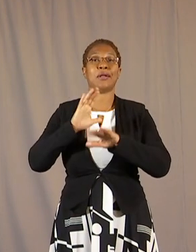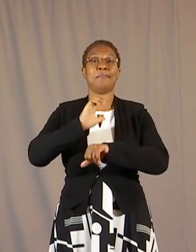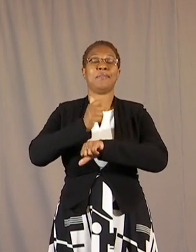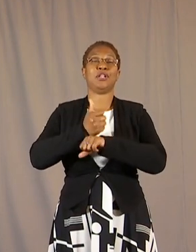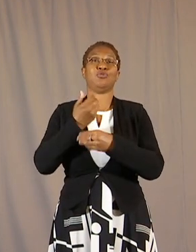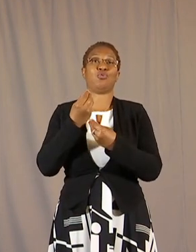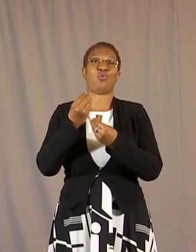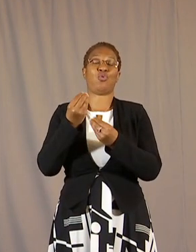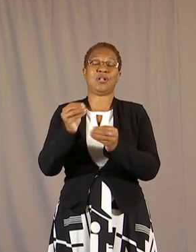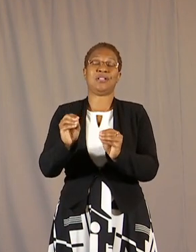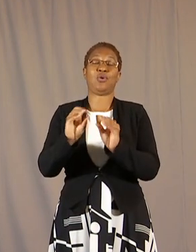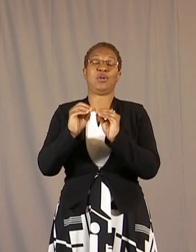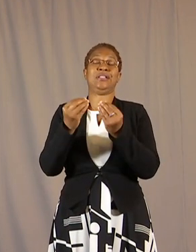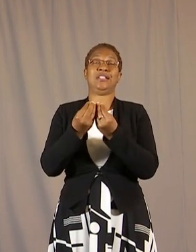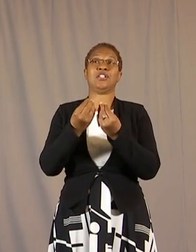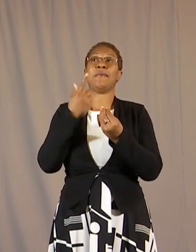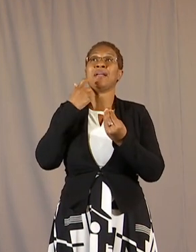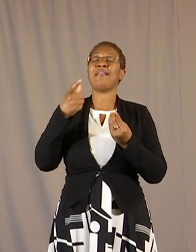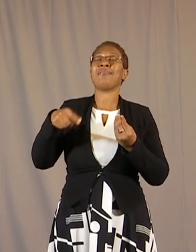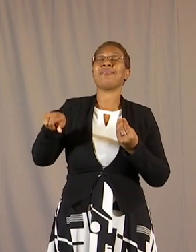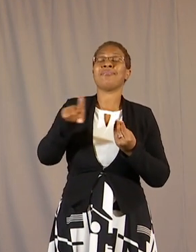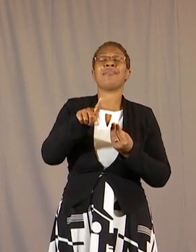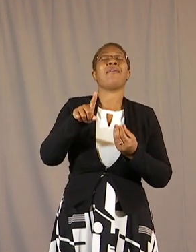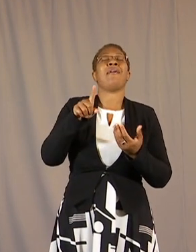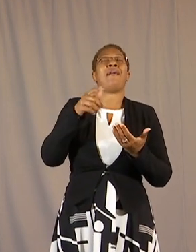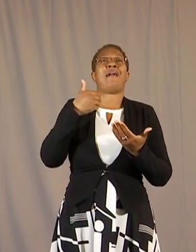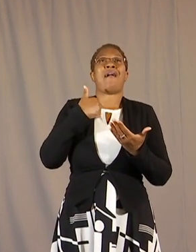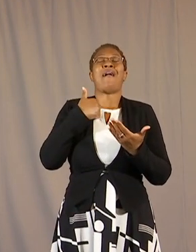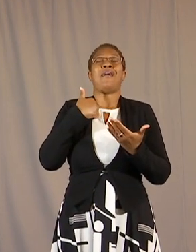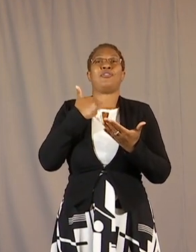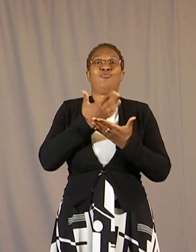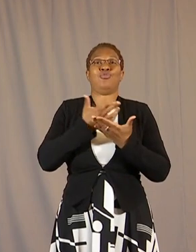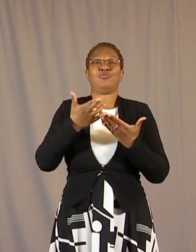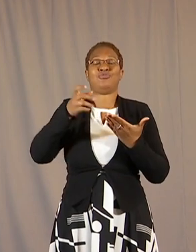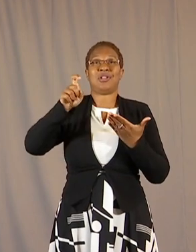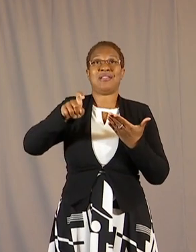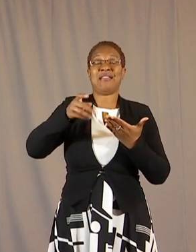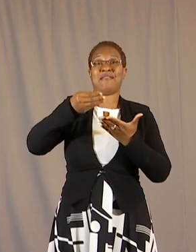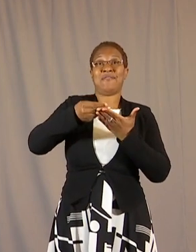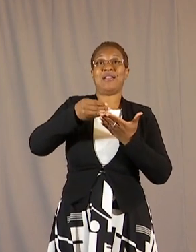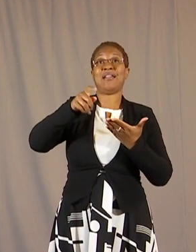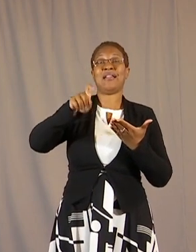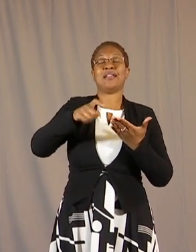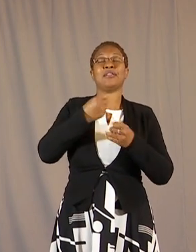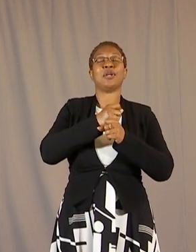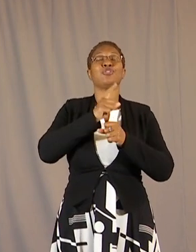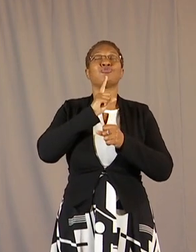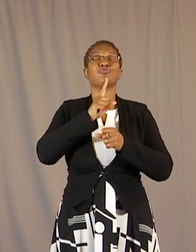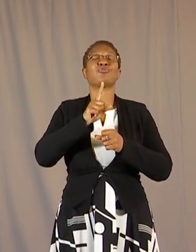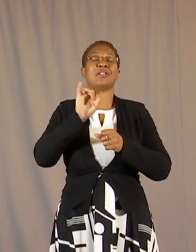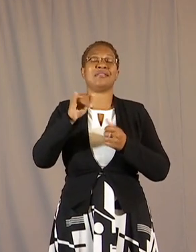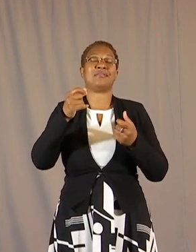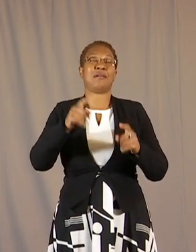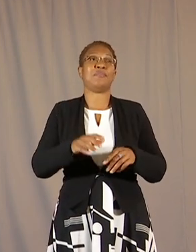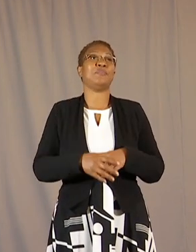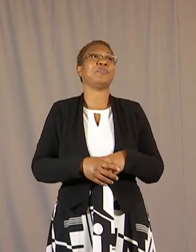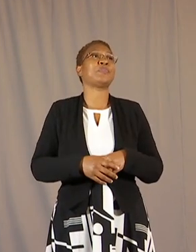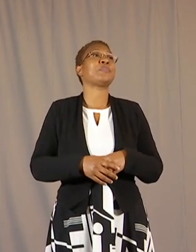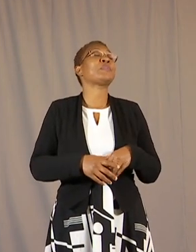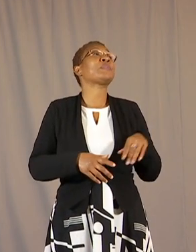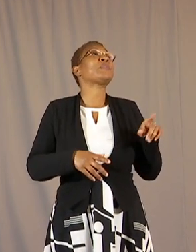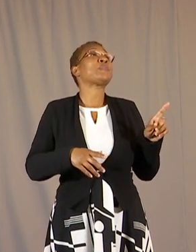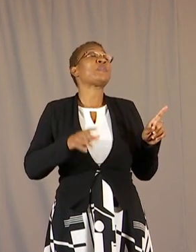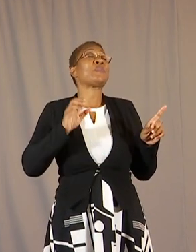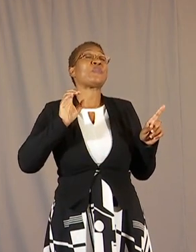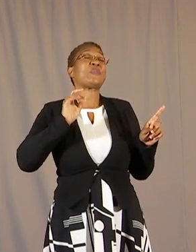resources were being available and folks got what they could need. So I'll just take one more question. Thank you so much for the